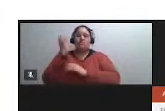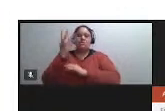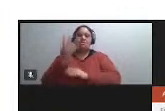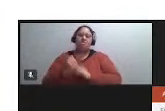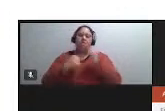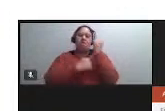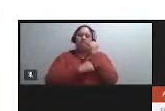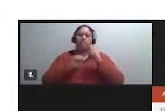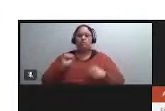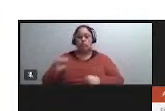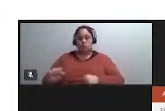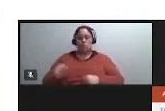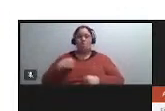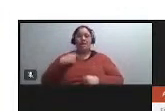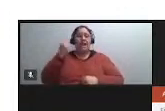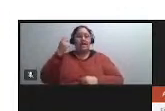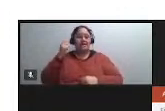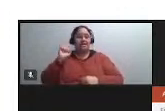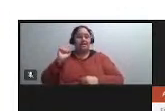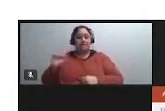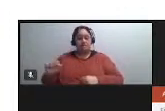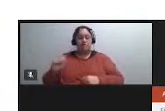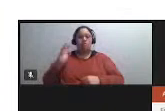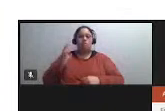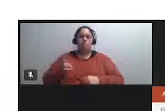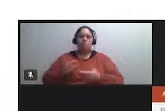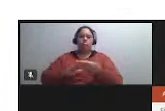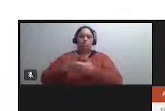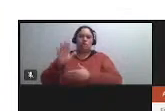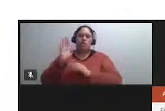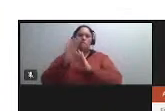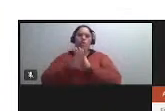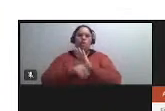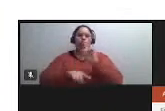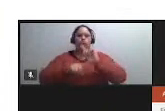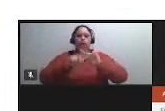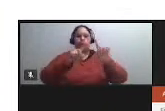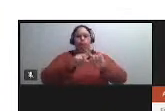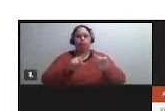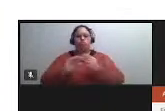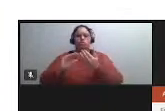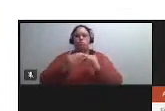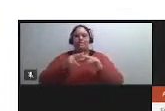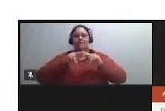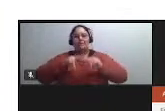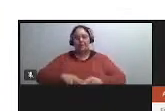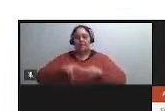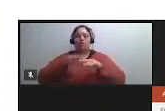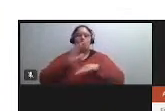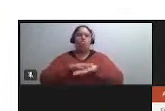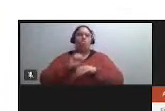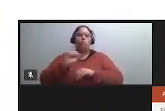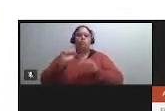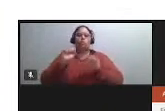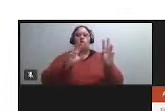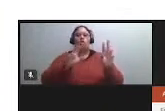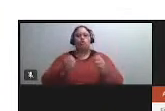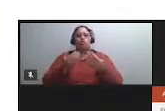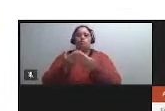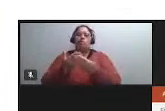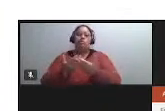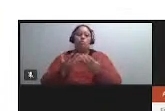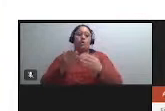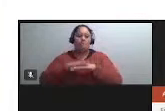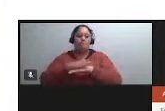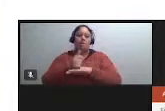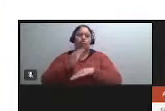office, I understand, would then forward that program to various committees depending on the issues that were raised based